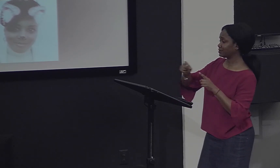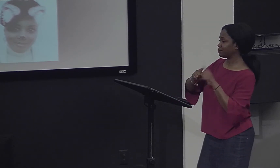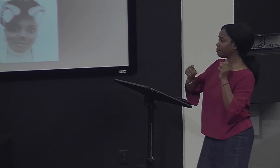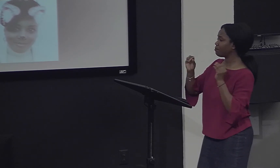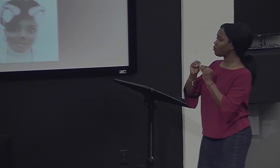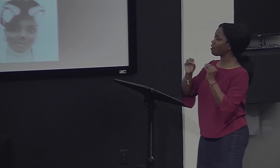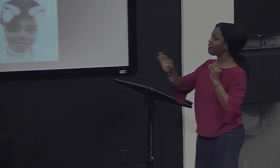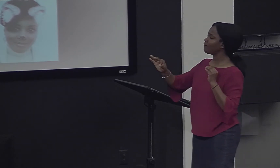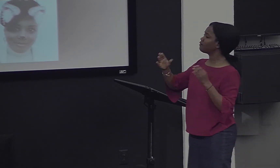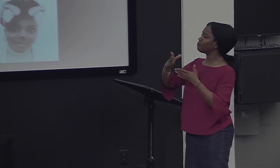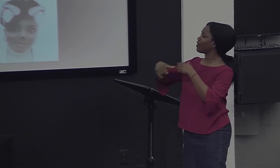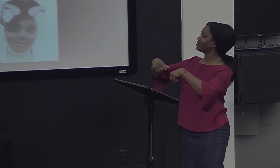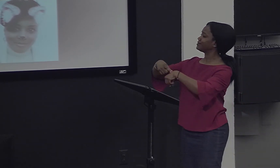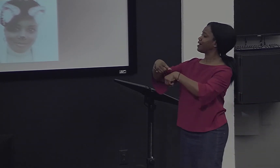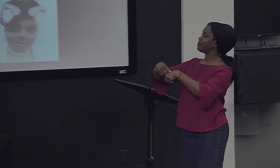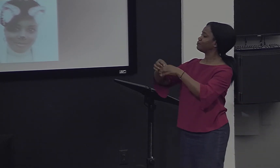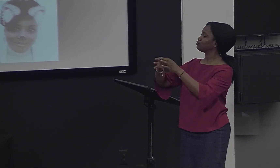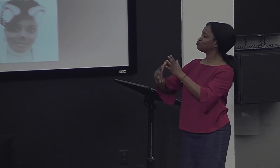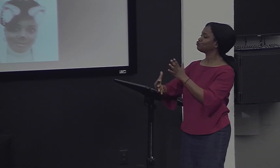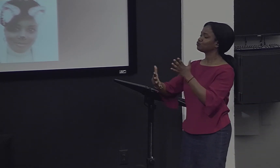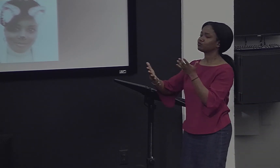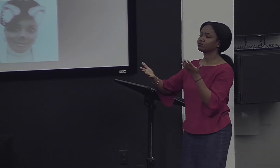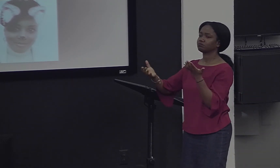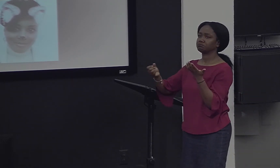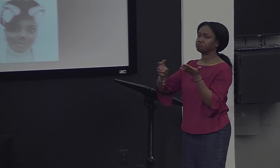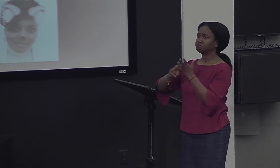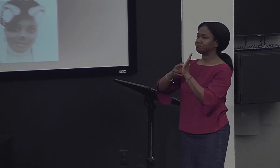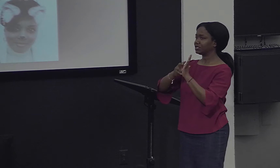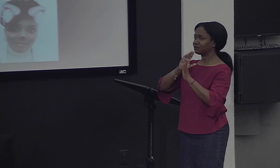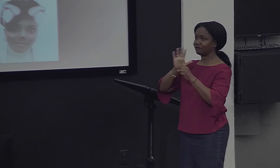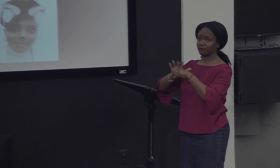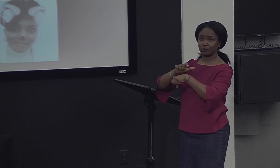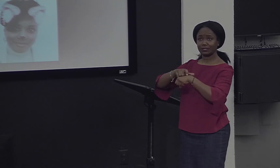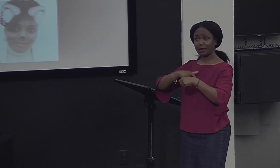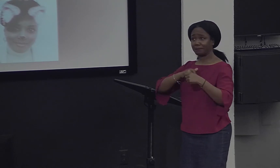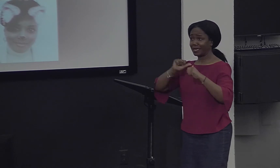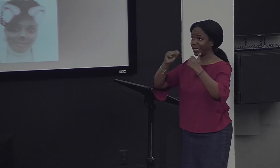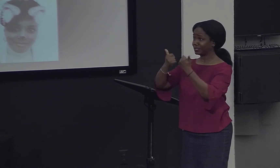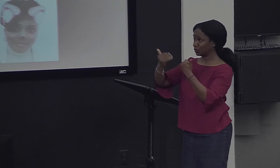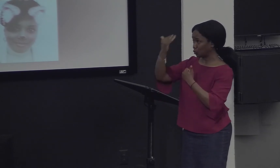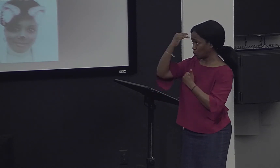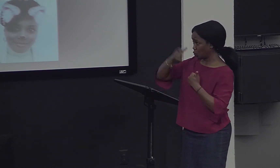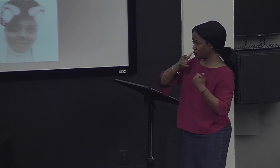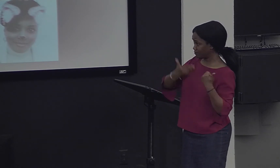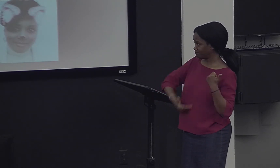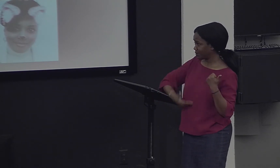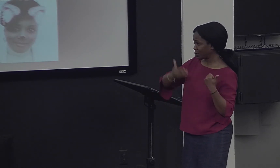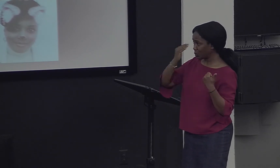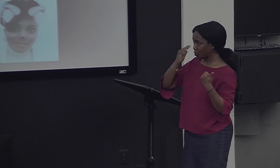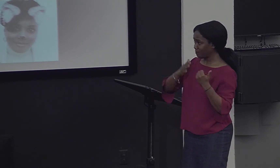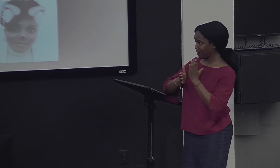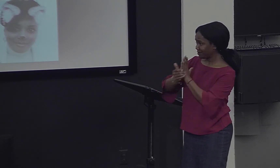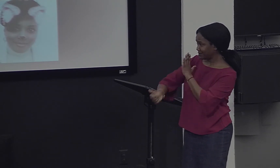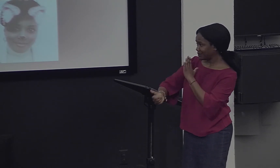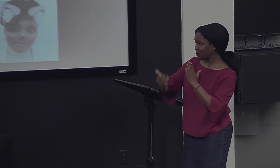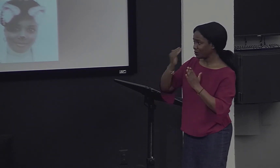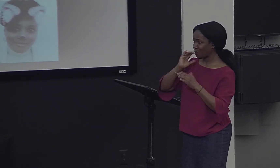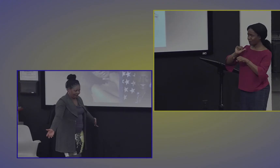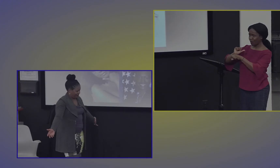I also wanted to acknowledge myself as a certified interpreter. I am often working part-time, and I